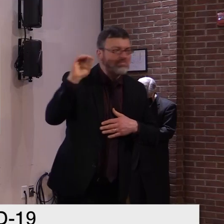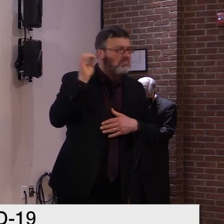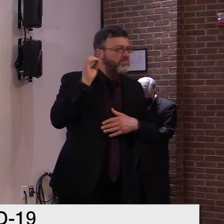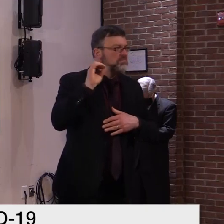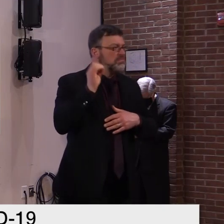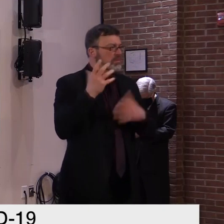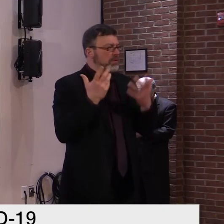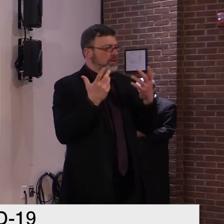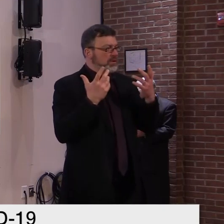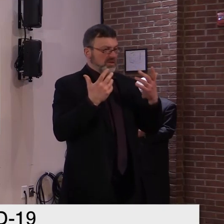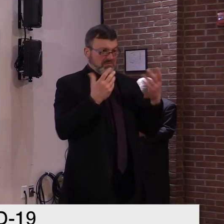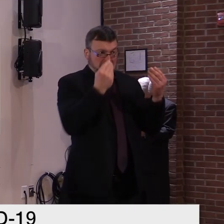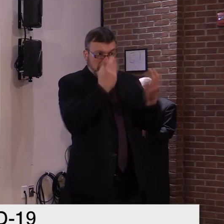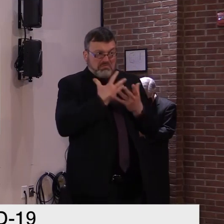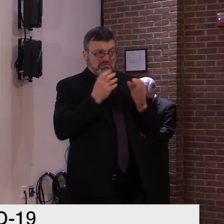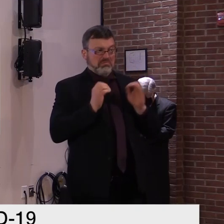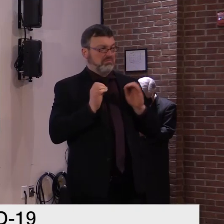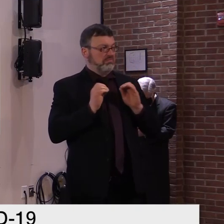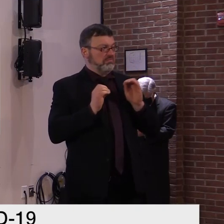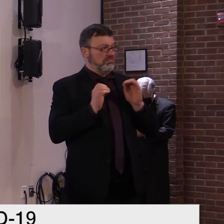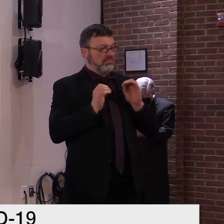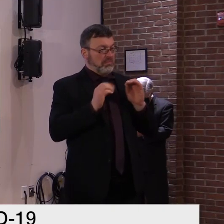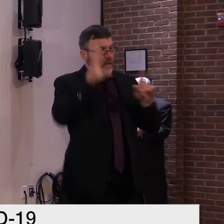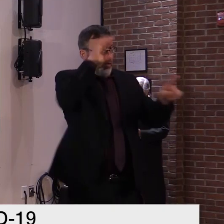nothing of that sort either.